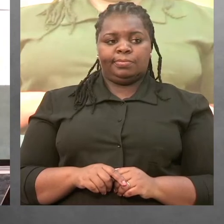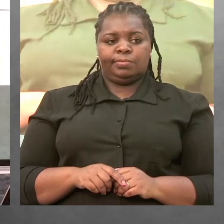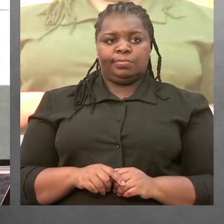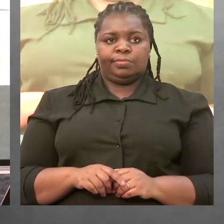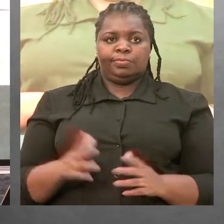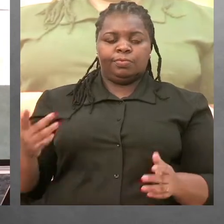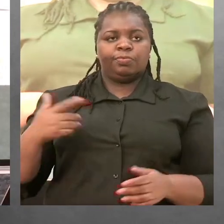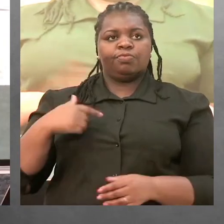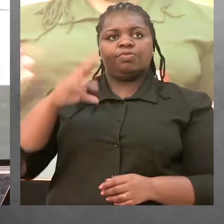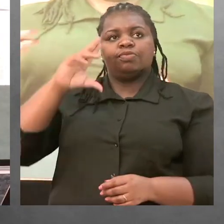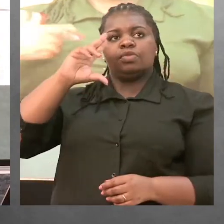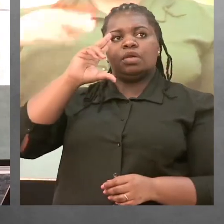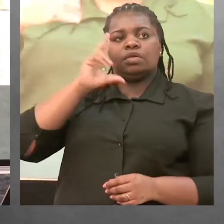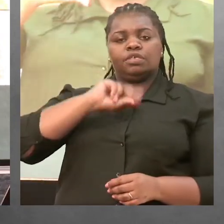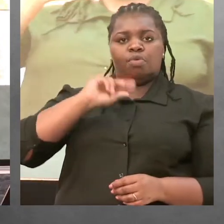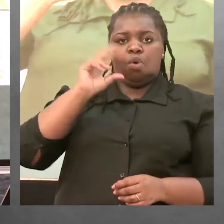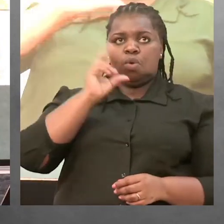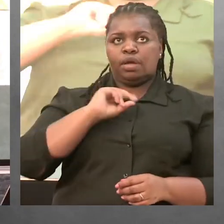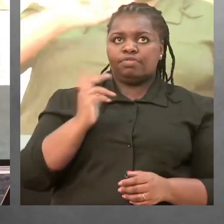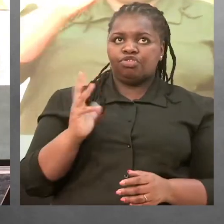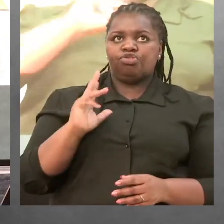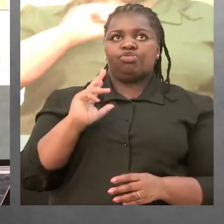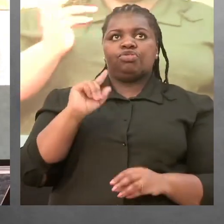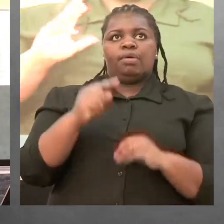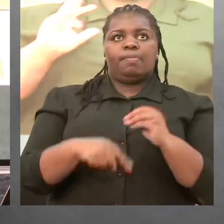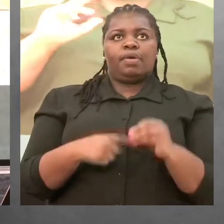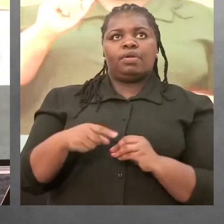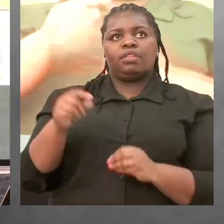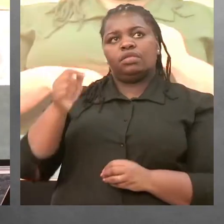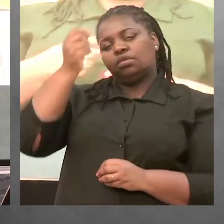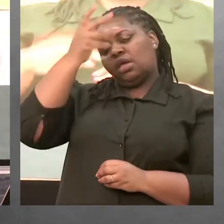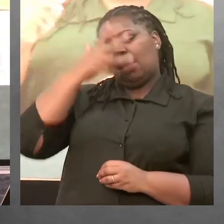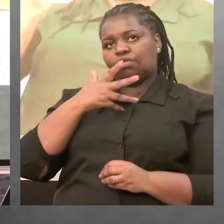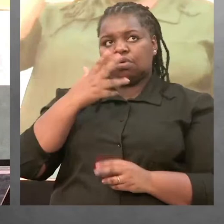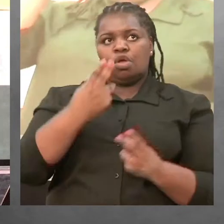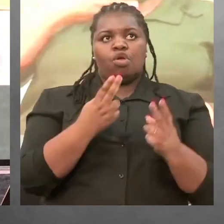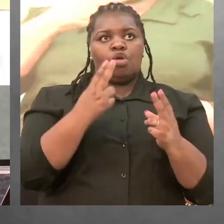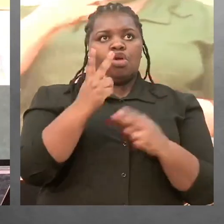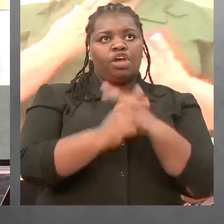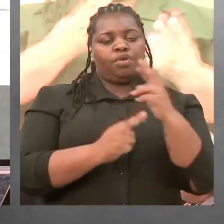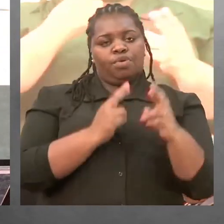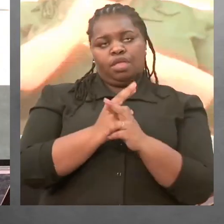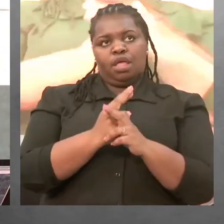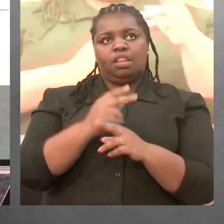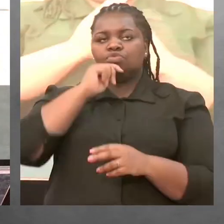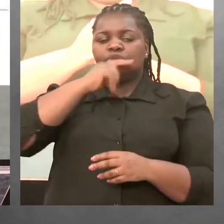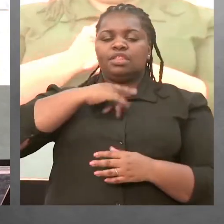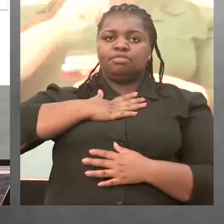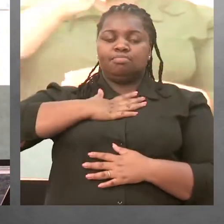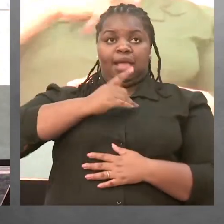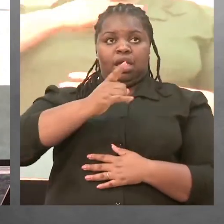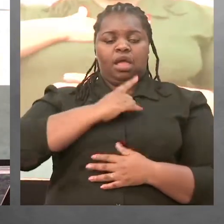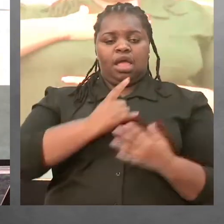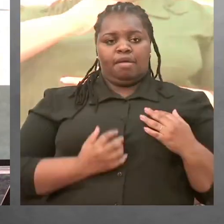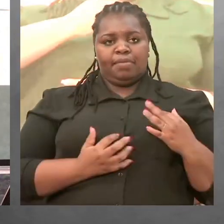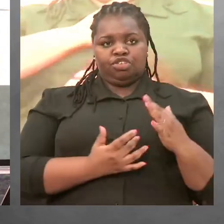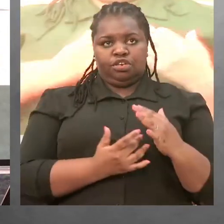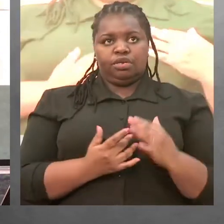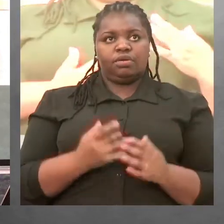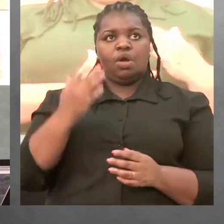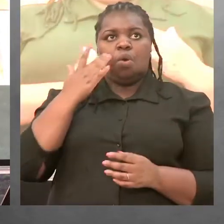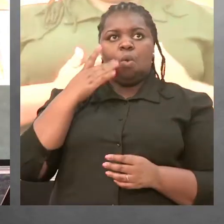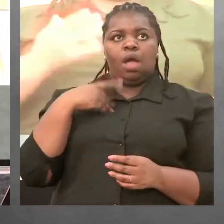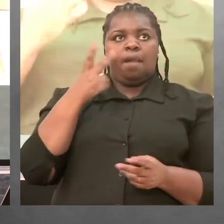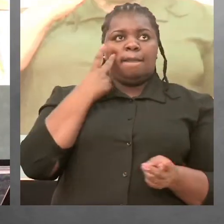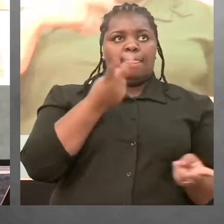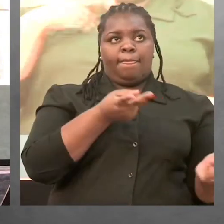I've spoken about this Africa Renewal Project. This is a passion of mine. When we saw